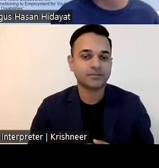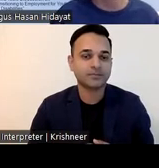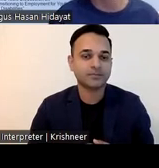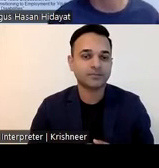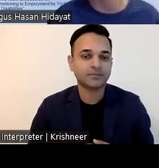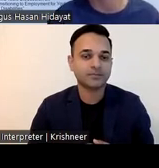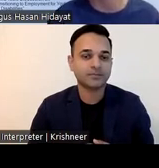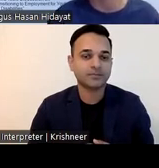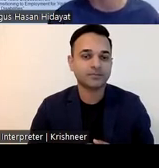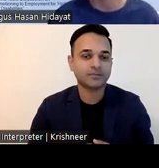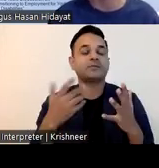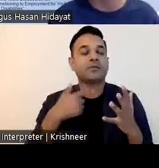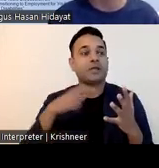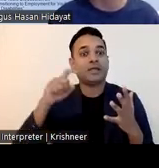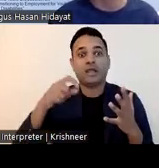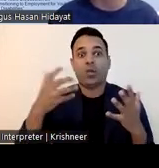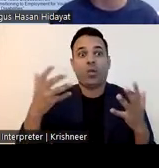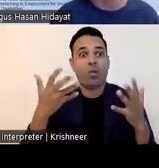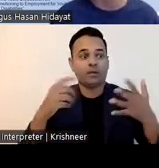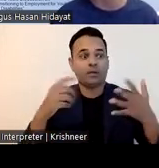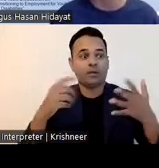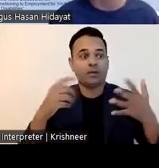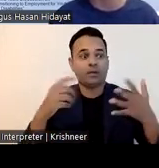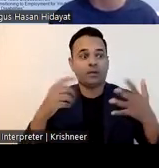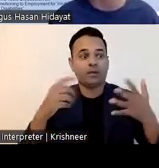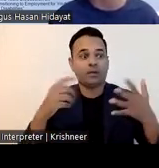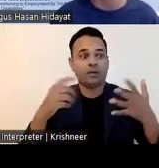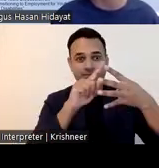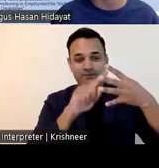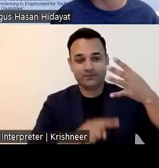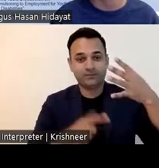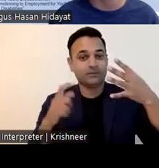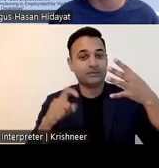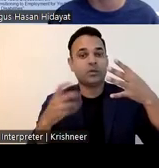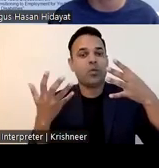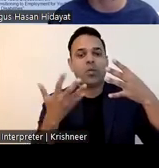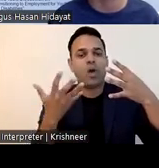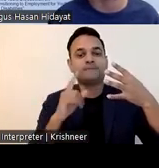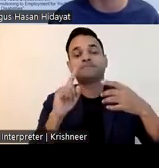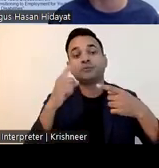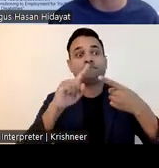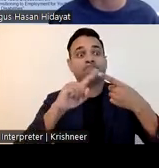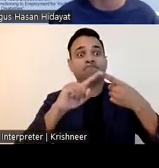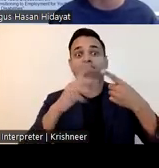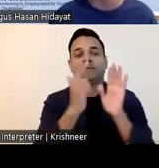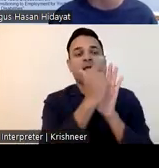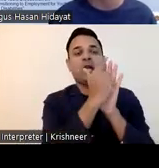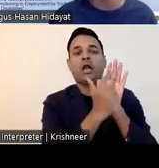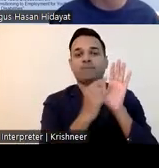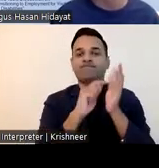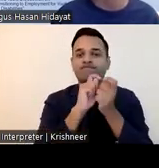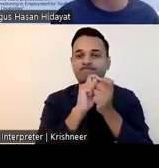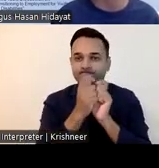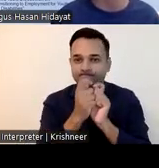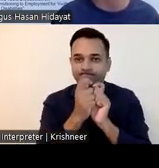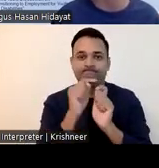specific deinstitutionalization programs, range of support services that I've mentioned before in the previous slide,